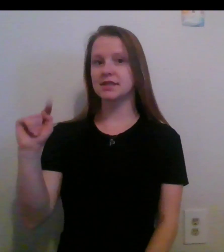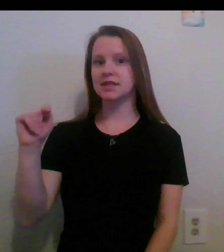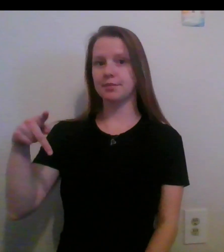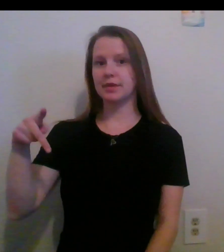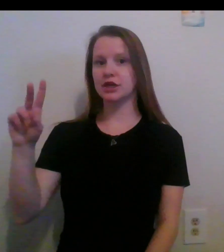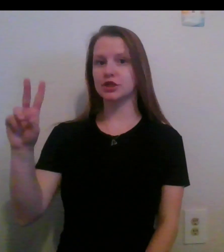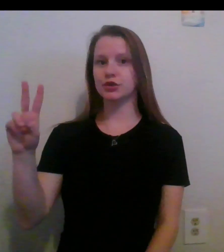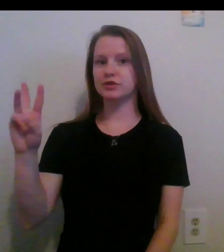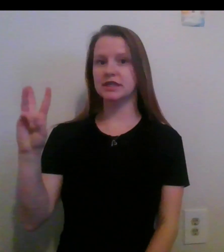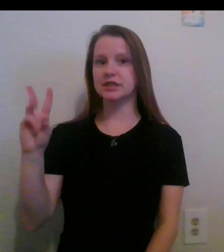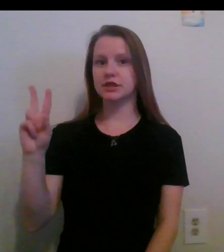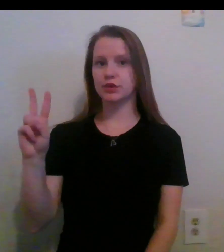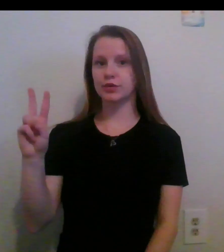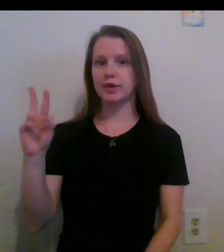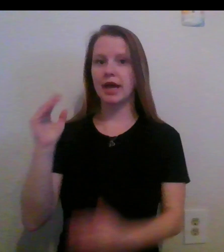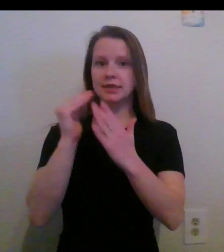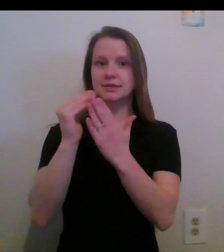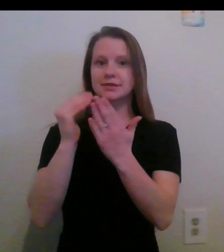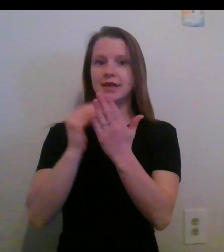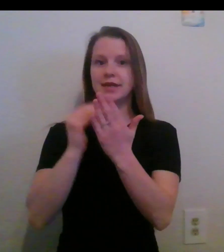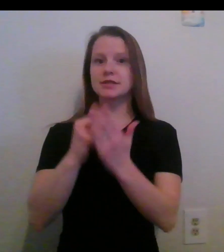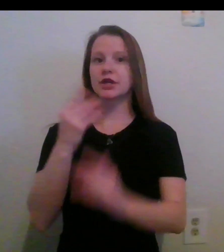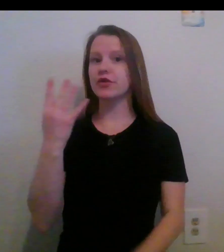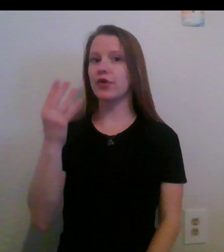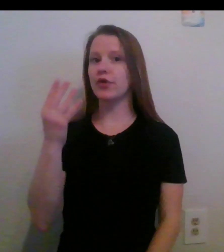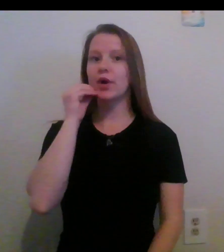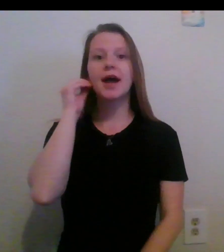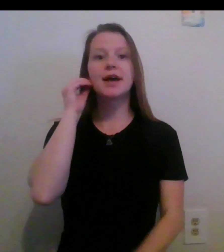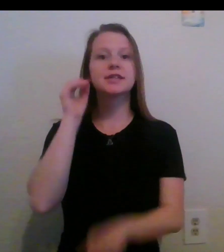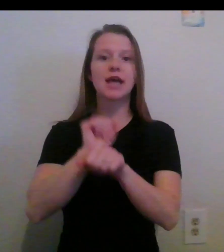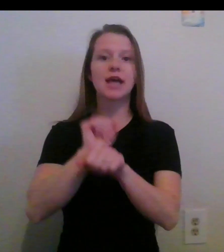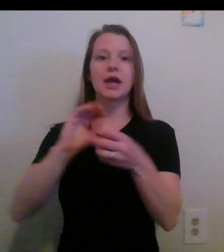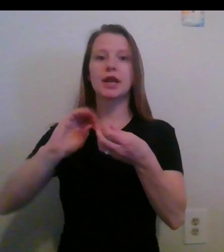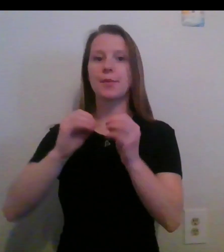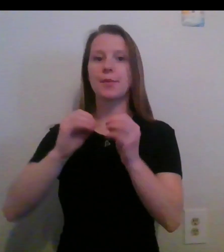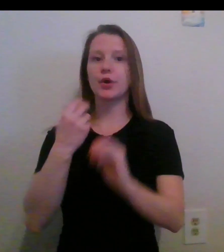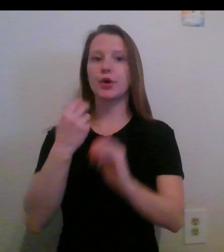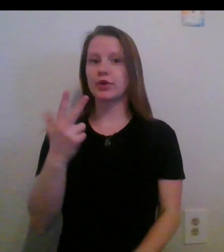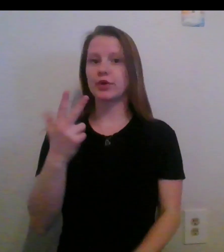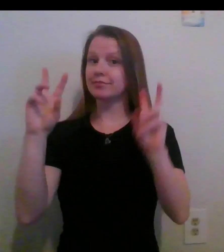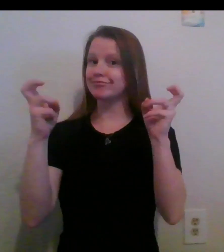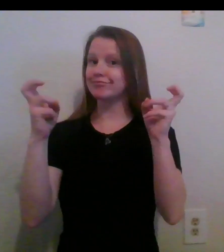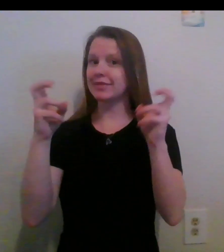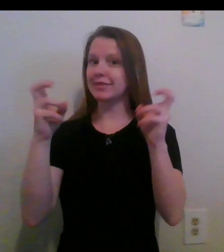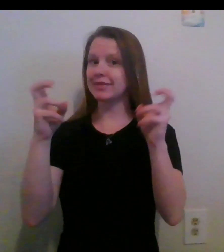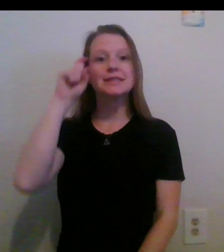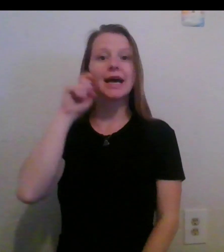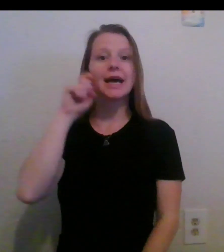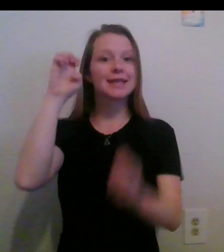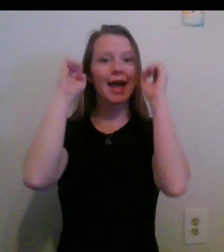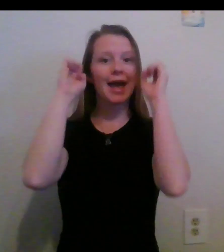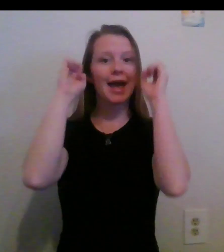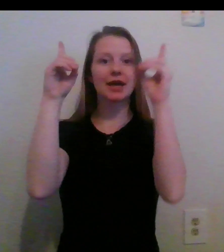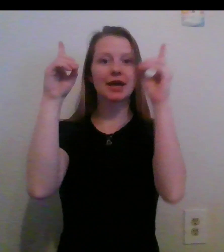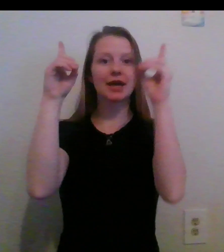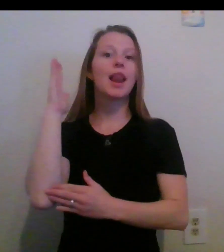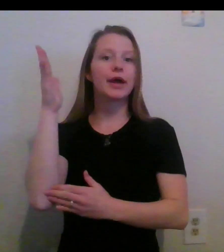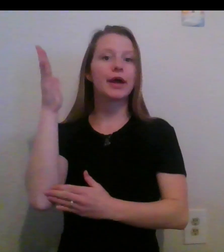ITP 262, Task 4, Assignment Number 3, Sex Ed Lecture.